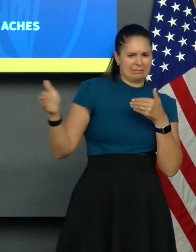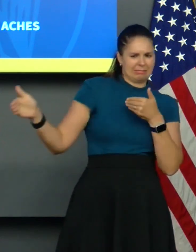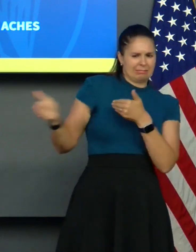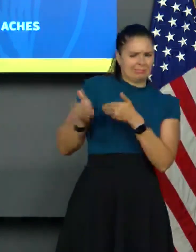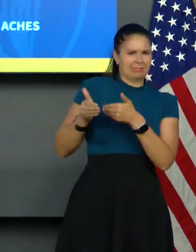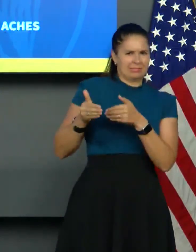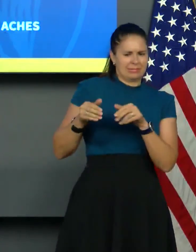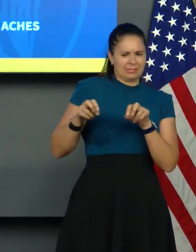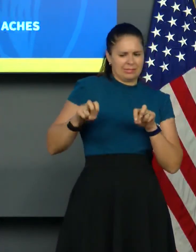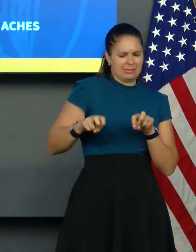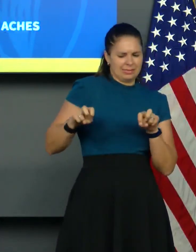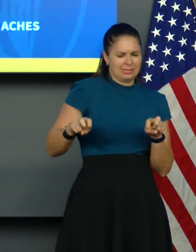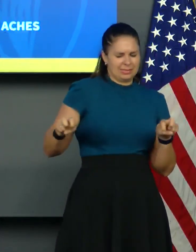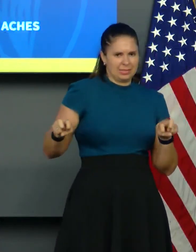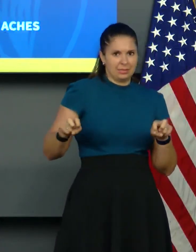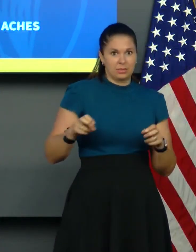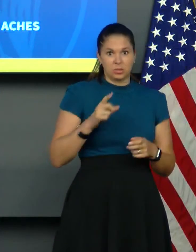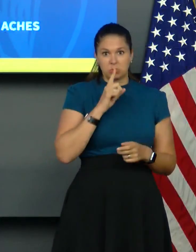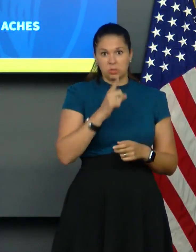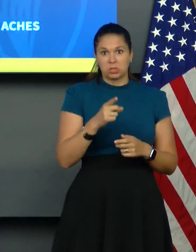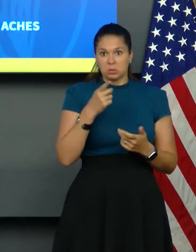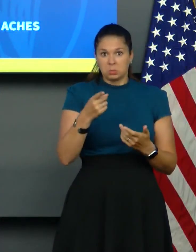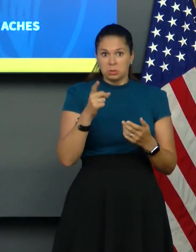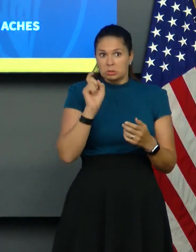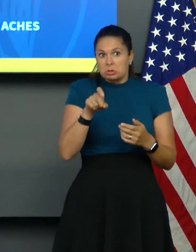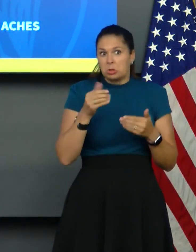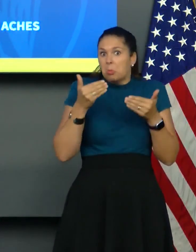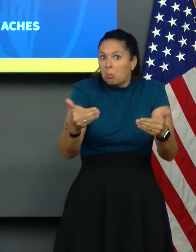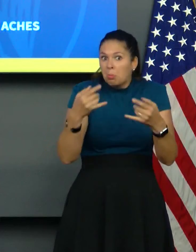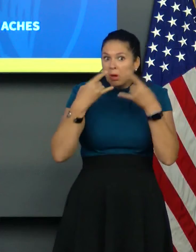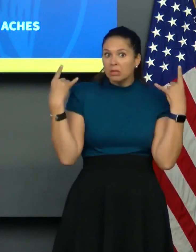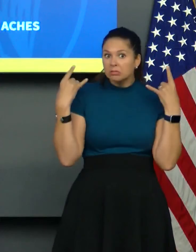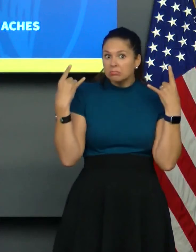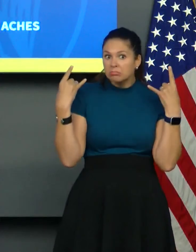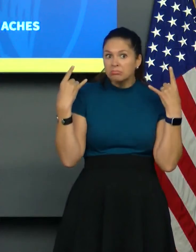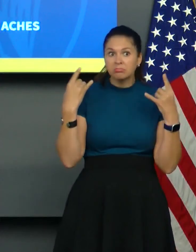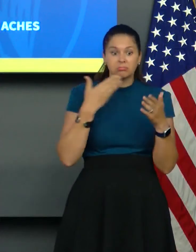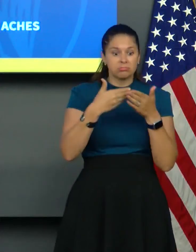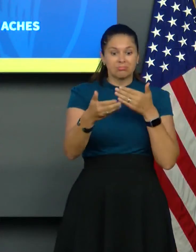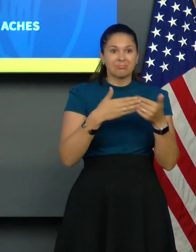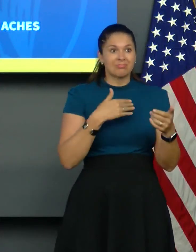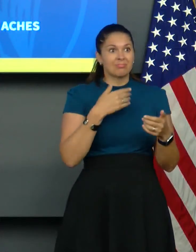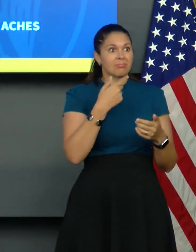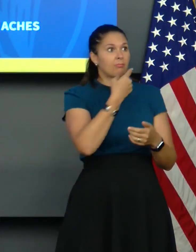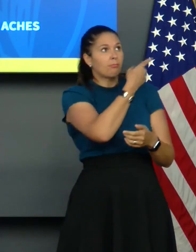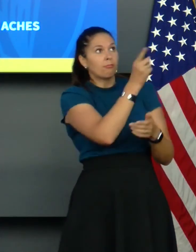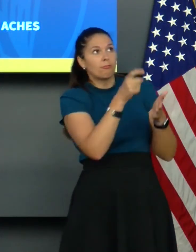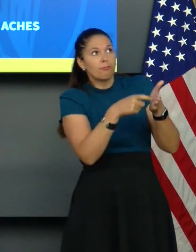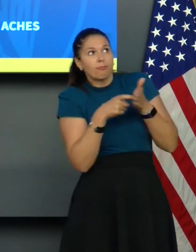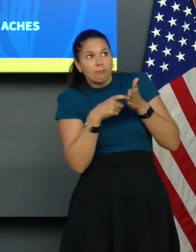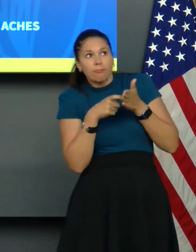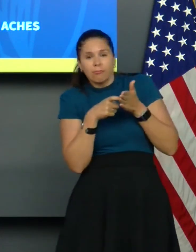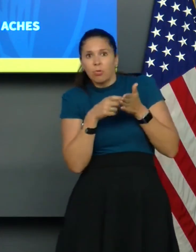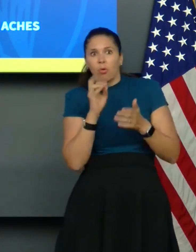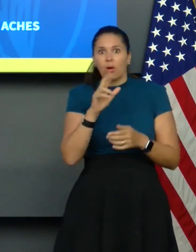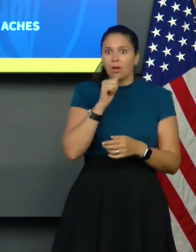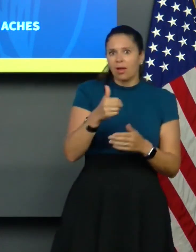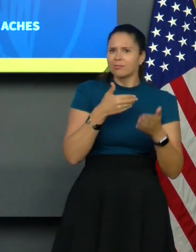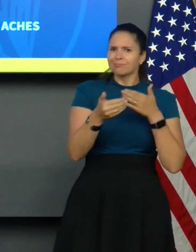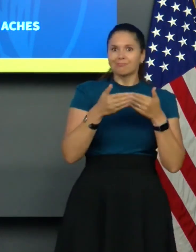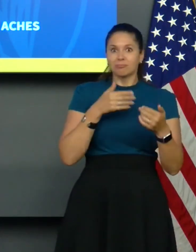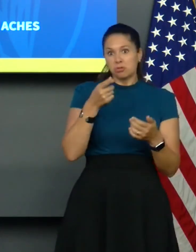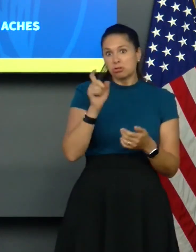your neighbors and so forth, you really ought to wear a mask. Whether it's mandated for you or not, you ought to